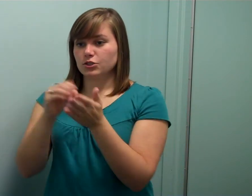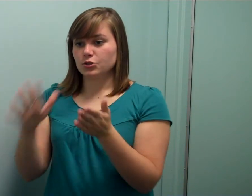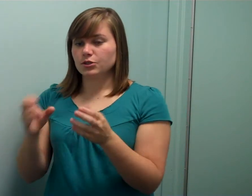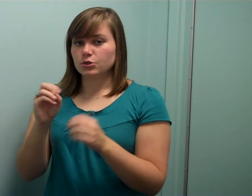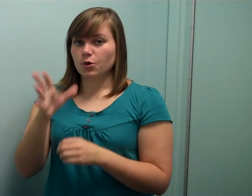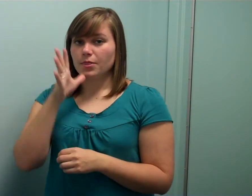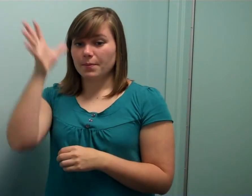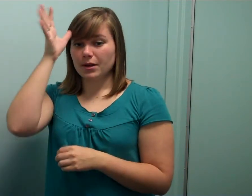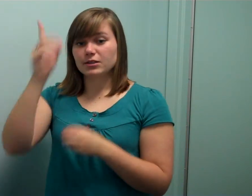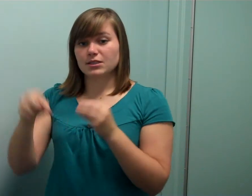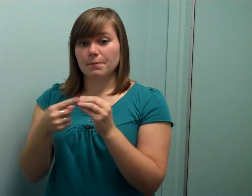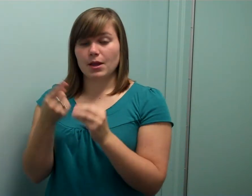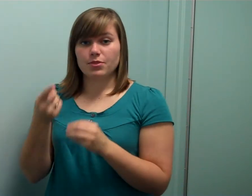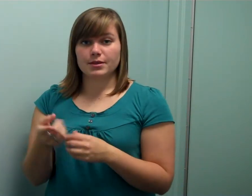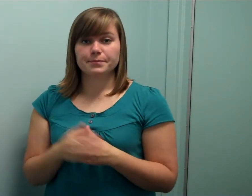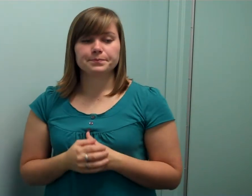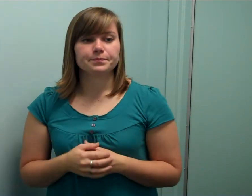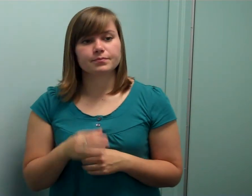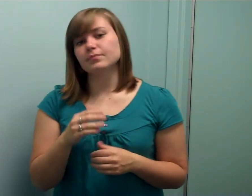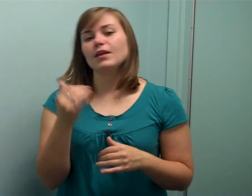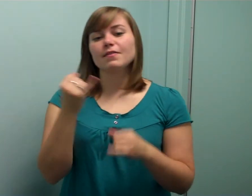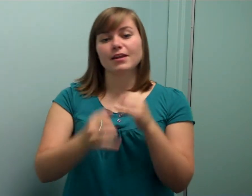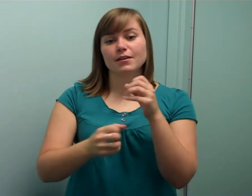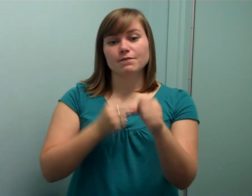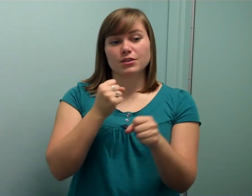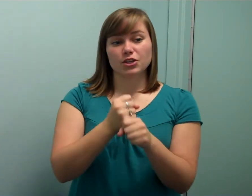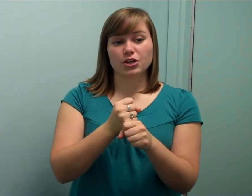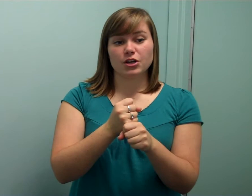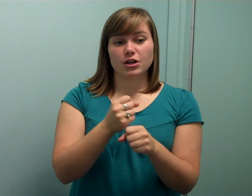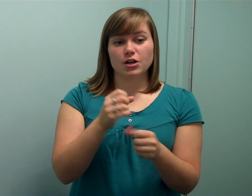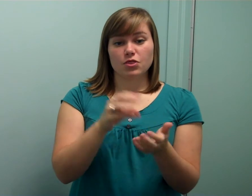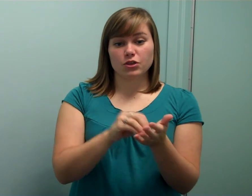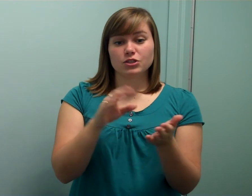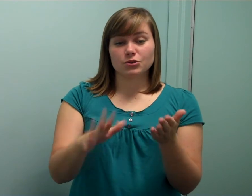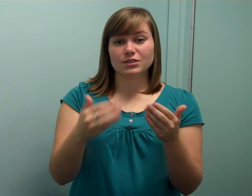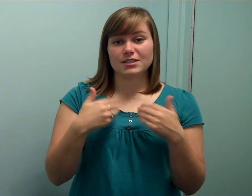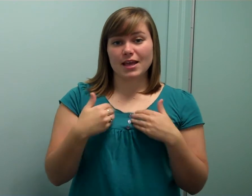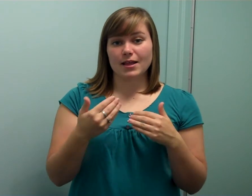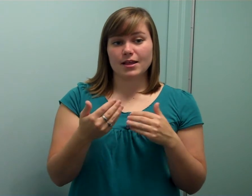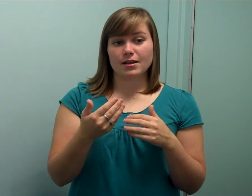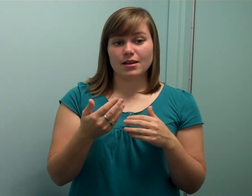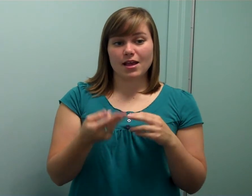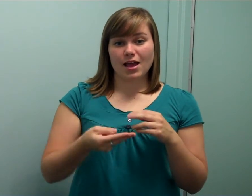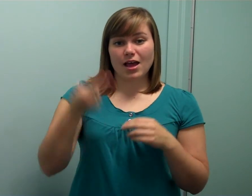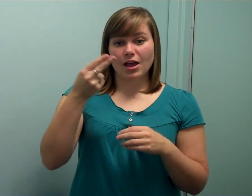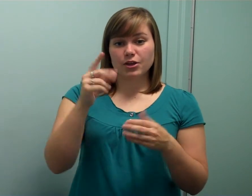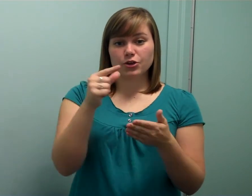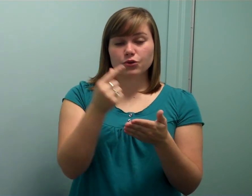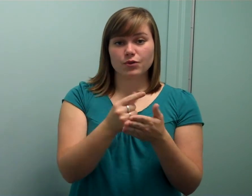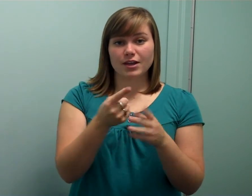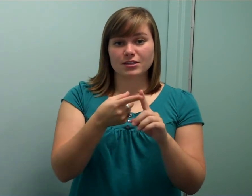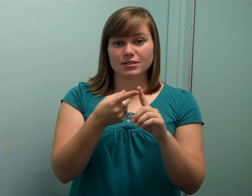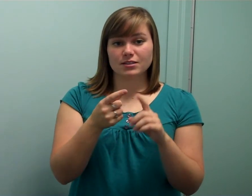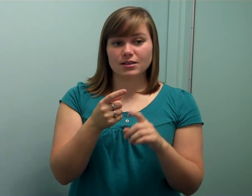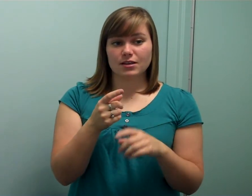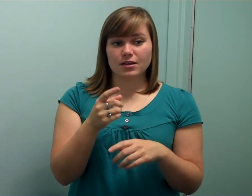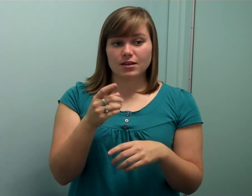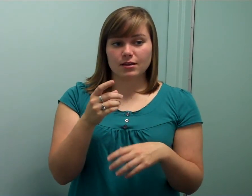the year, it was found that these students tested significantly higher than all of the students not only in the school, but